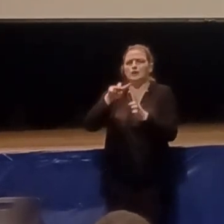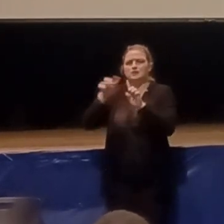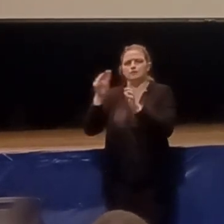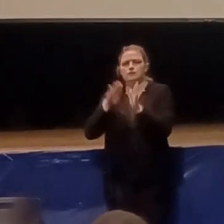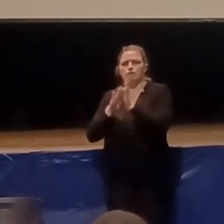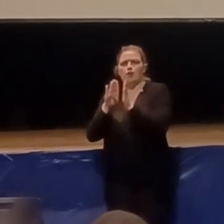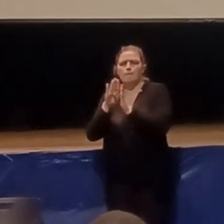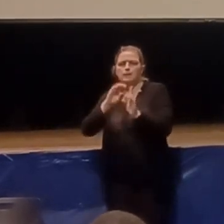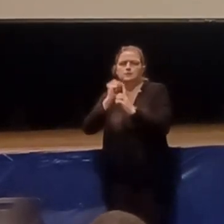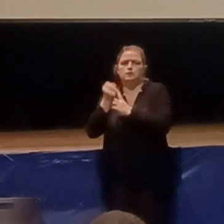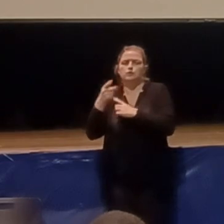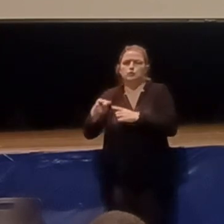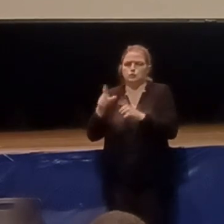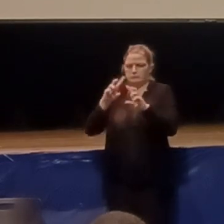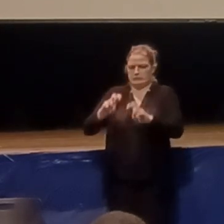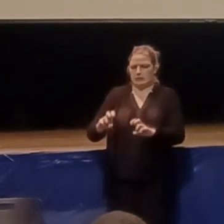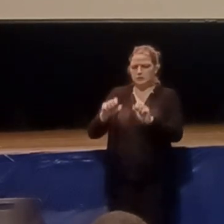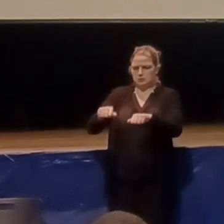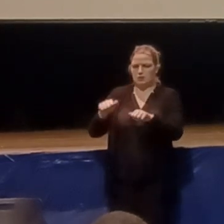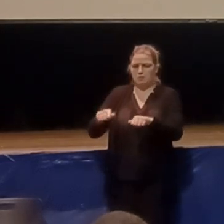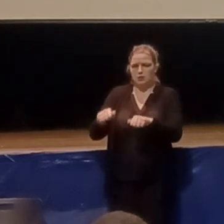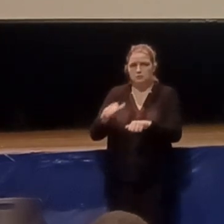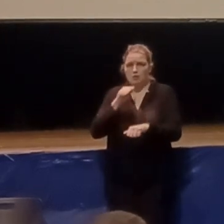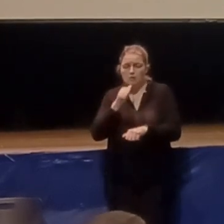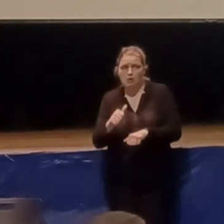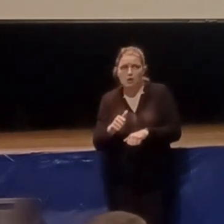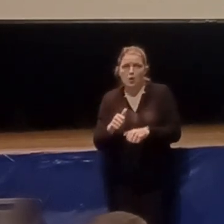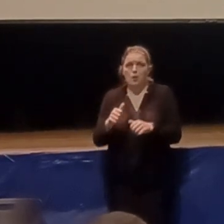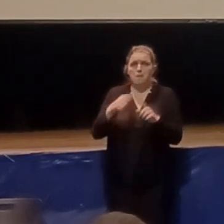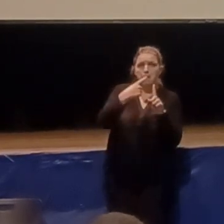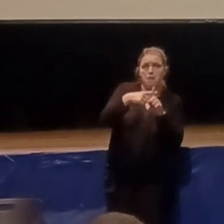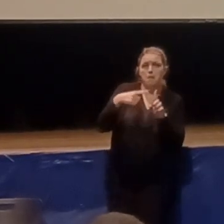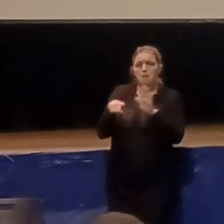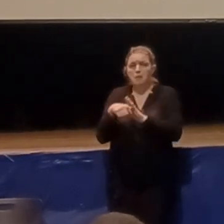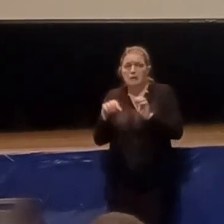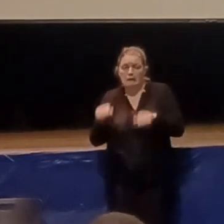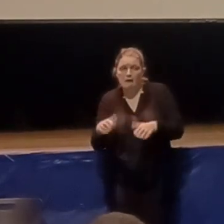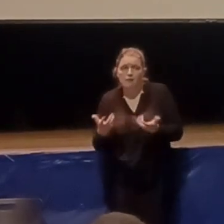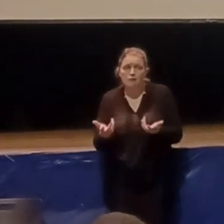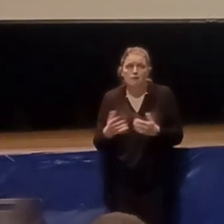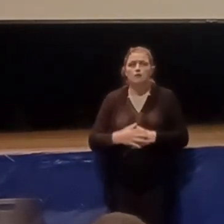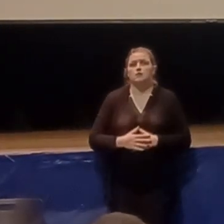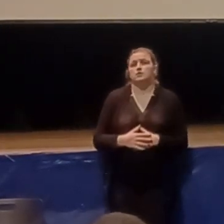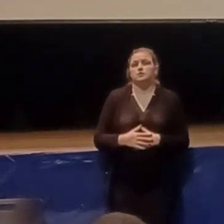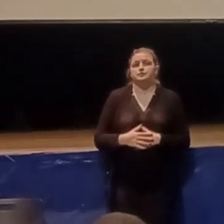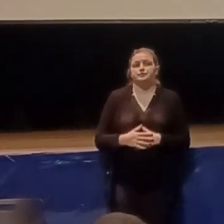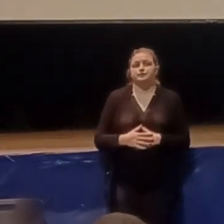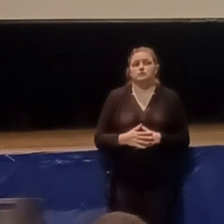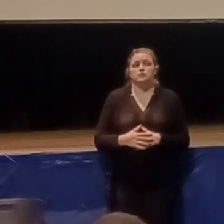that allow us to assess what are the trade-offs that one would have, whether we